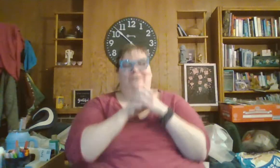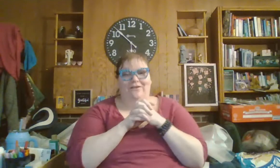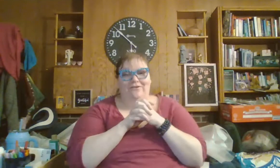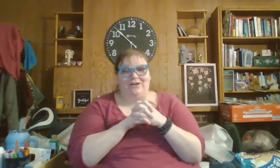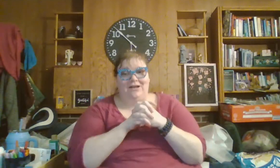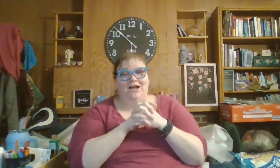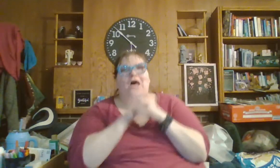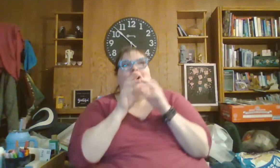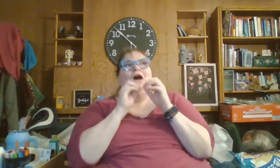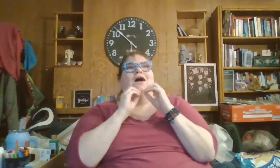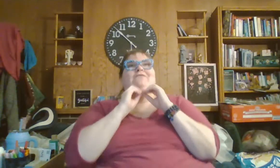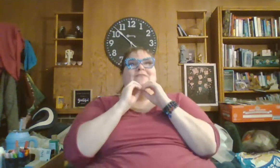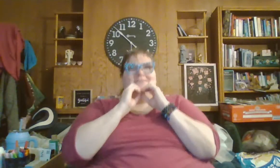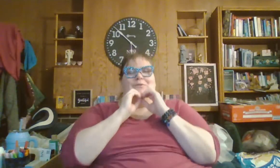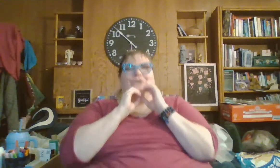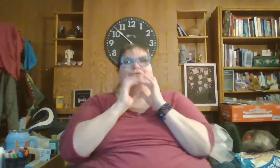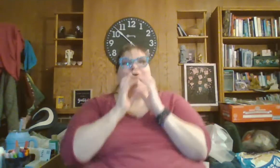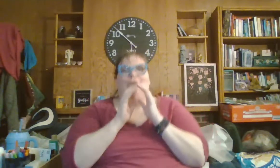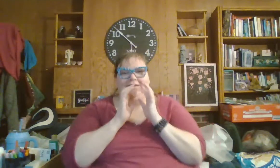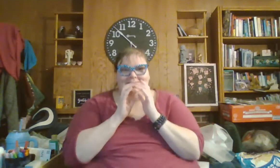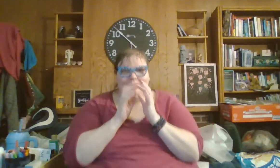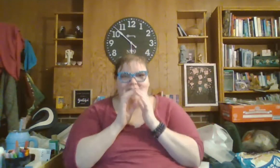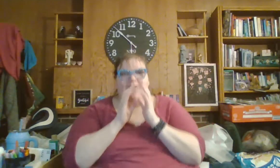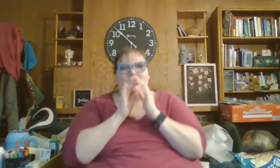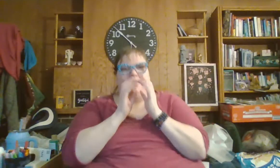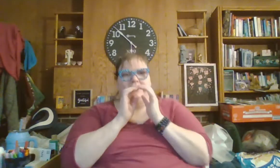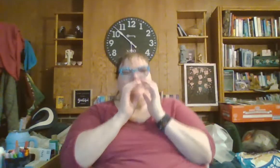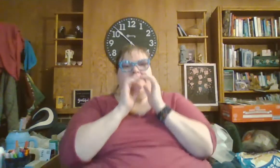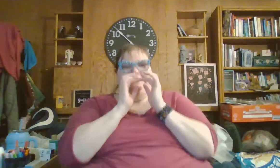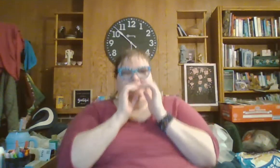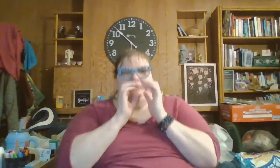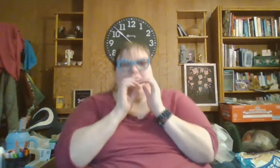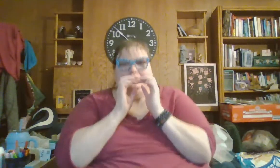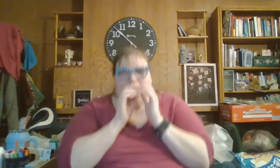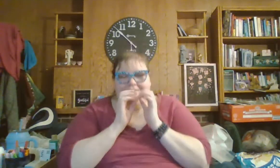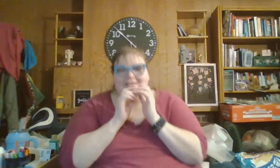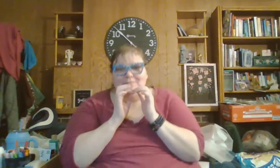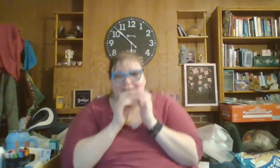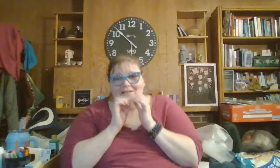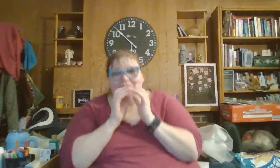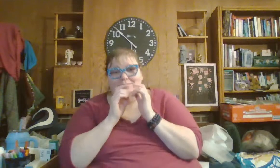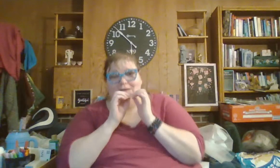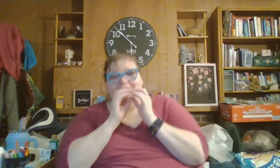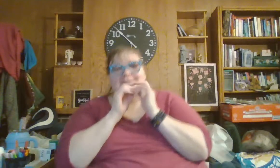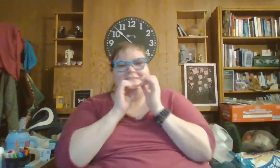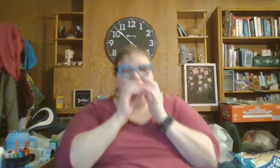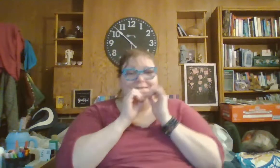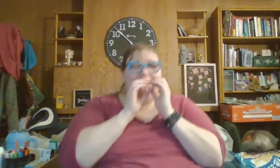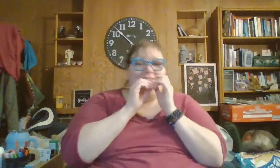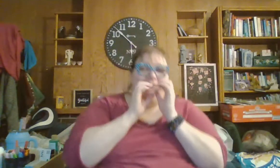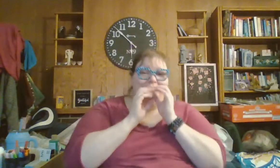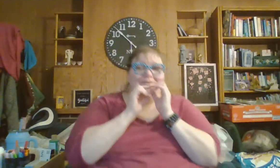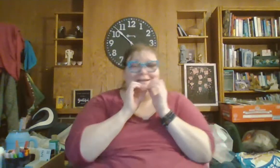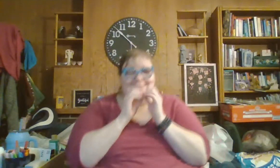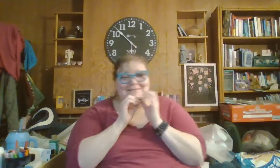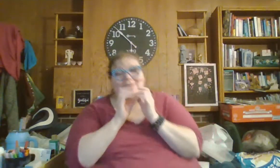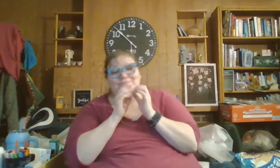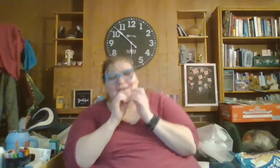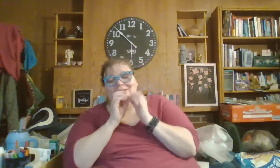followed her on Facebook for quite some time going, oh, someday I'll have the money. Someday I'll have the money. Someday I'll get